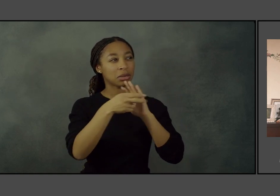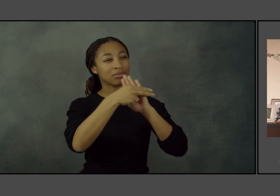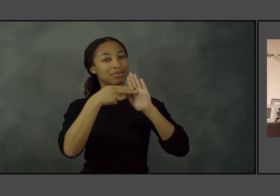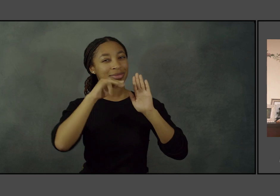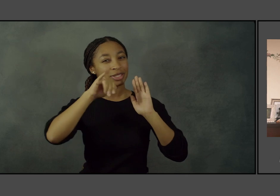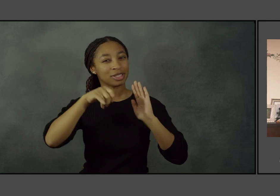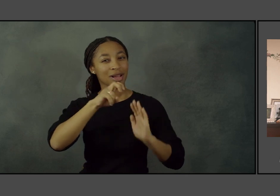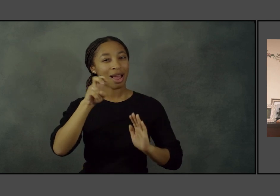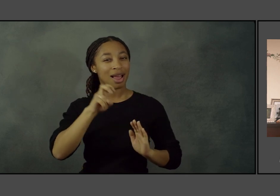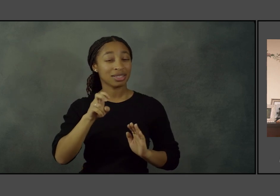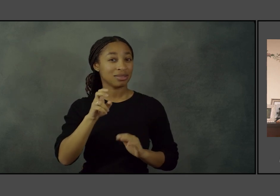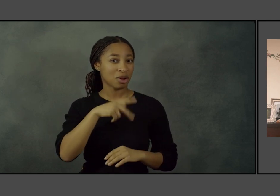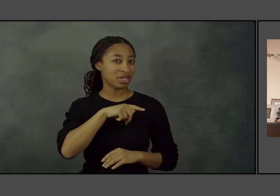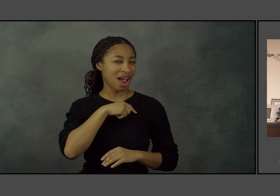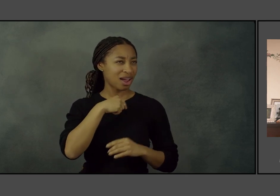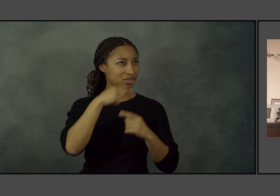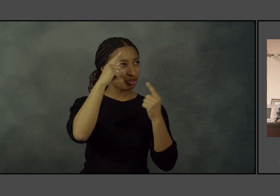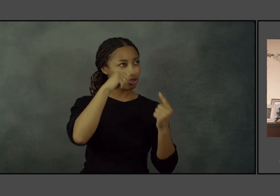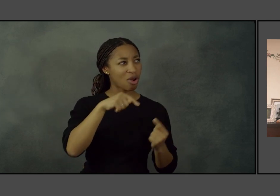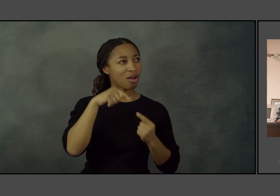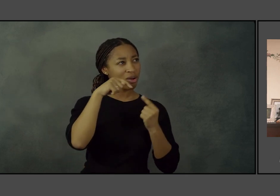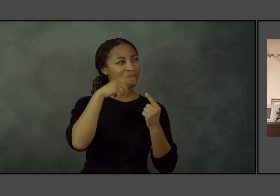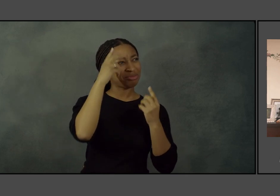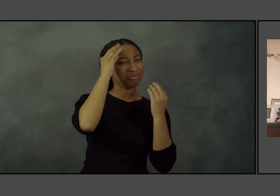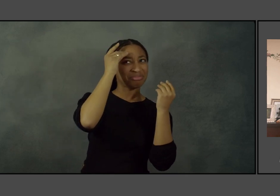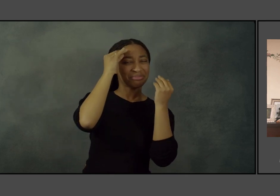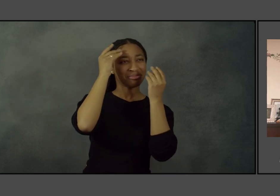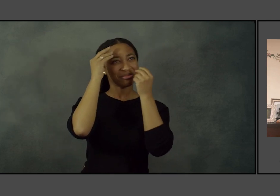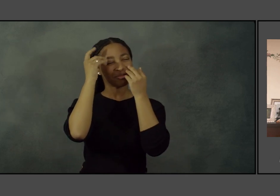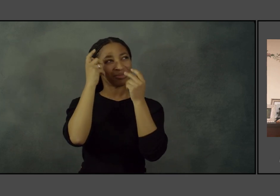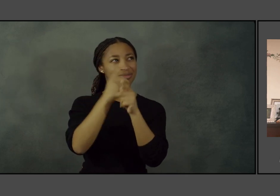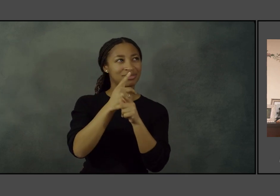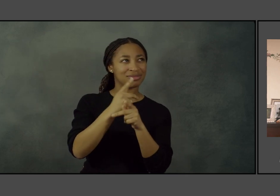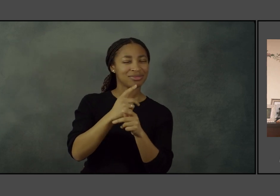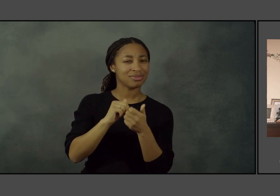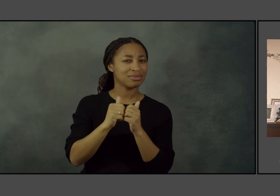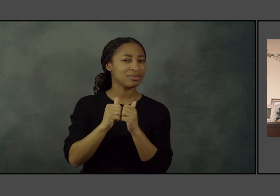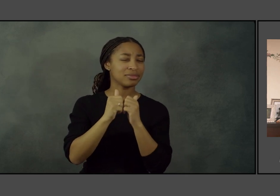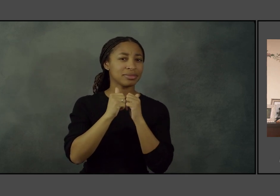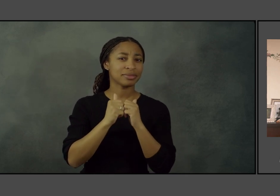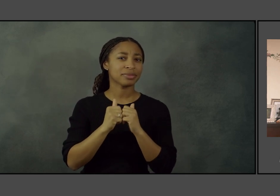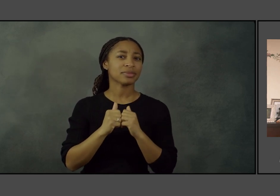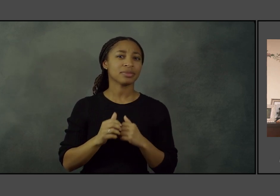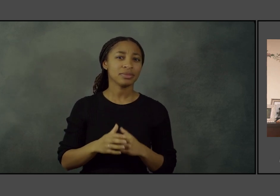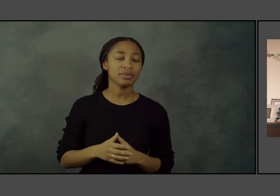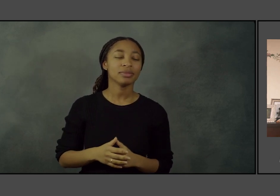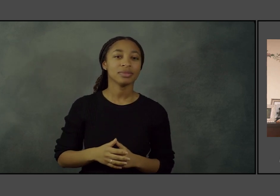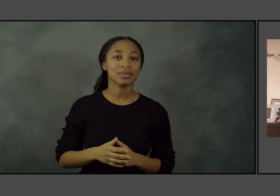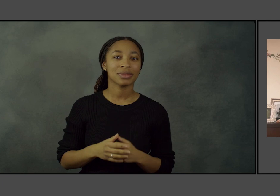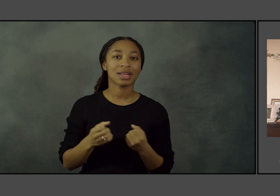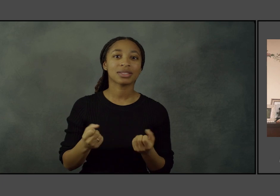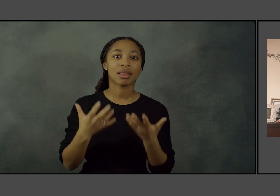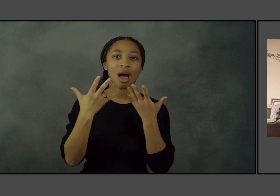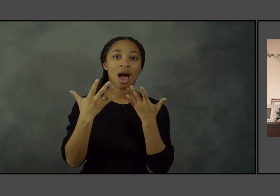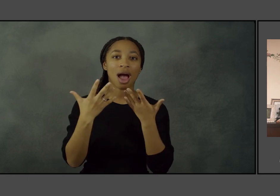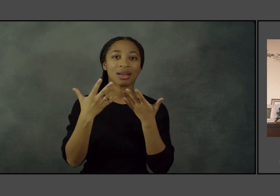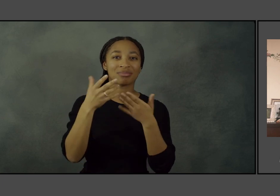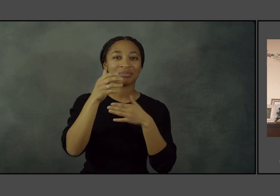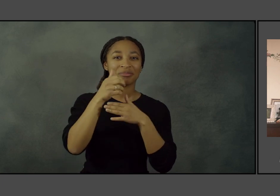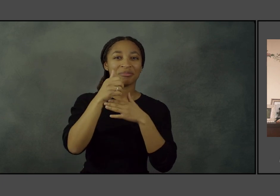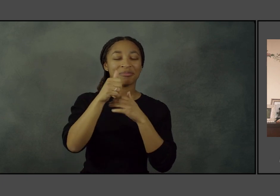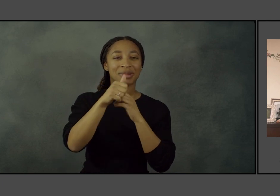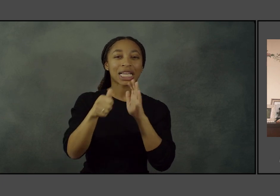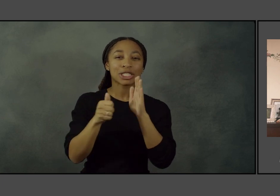with trying to figure out. And then there's so much, so much to it, like coding and decoding,